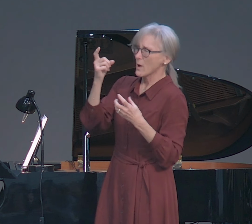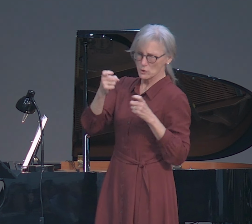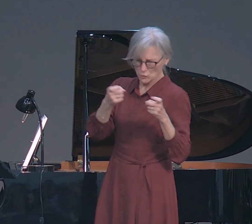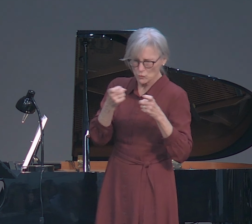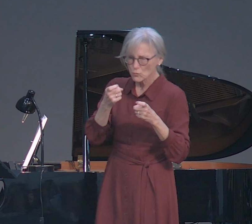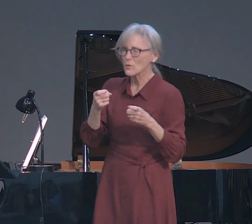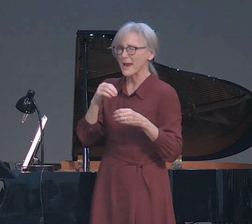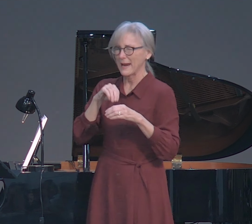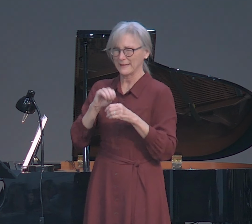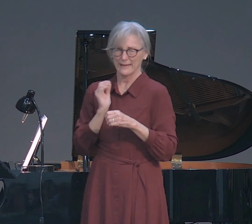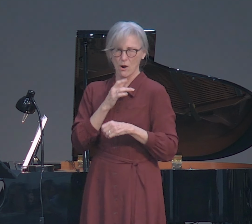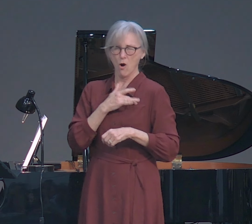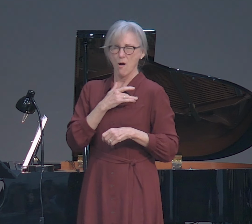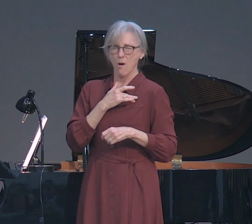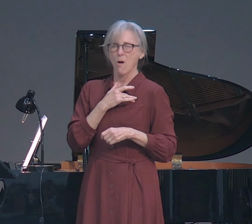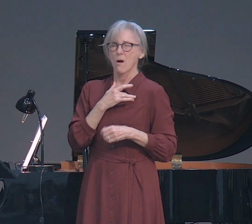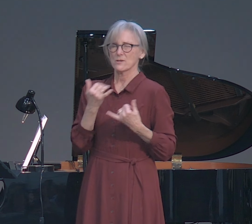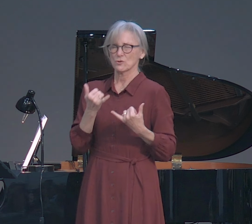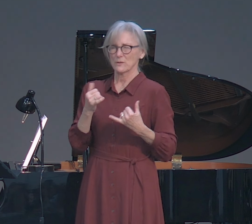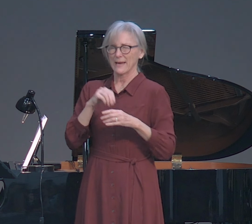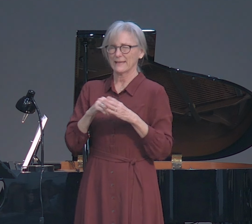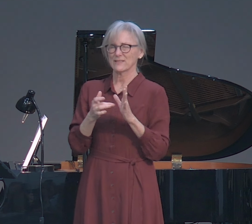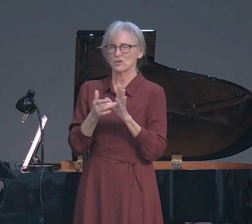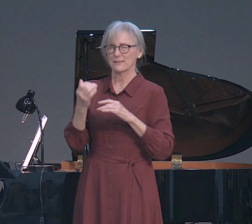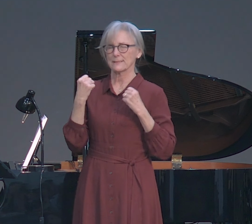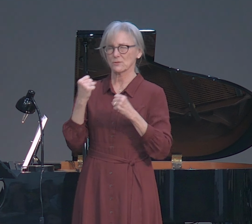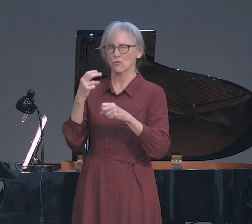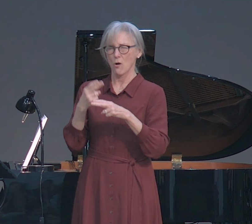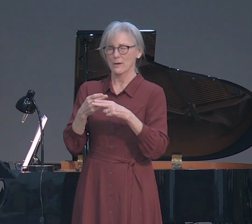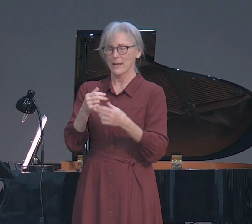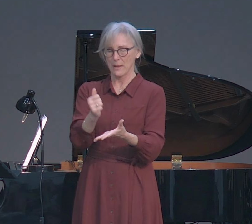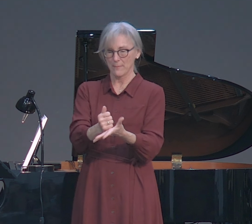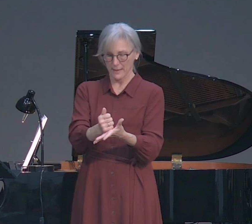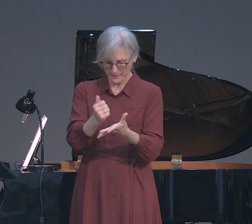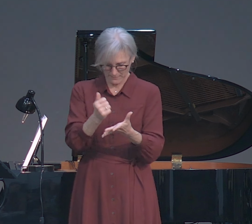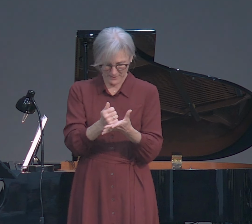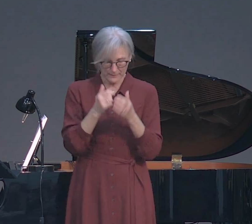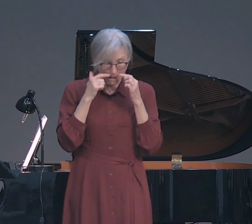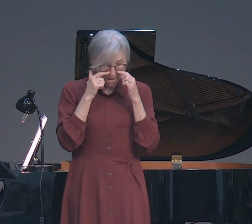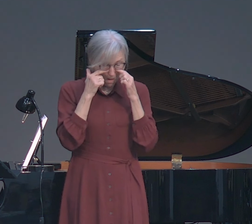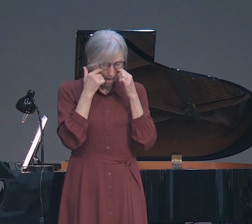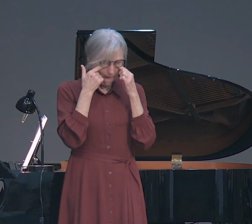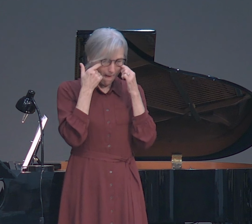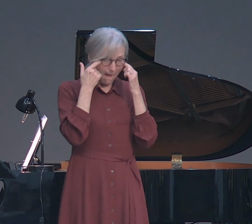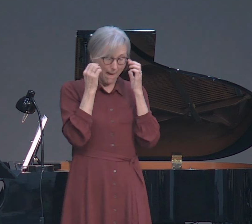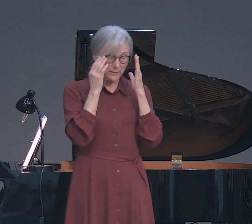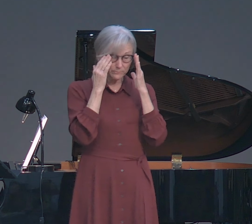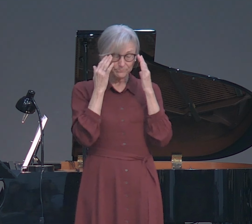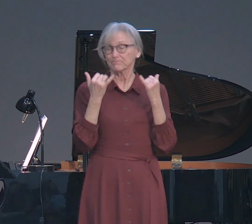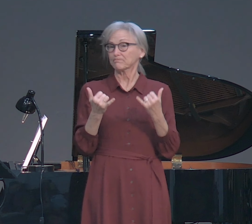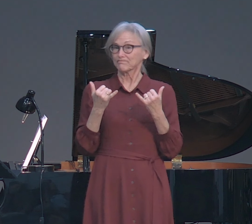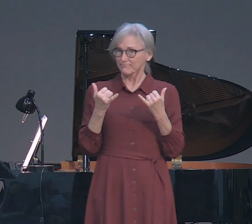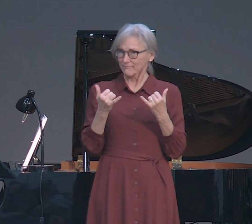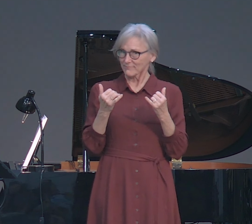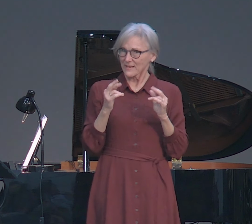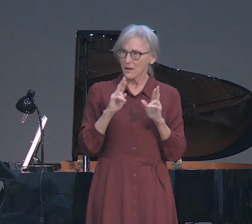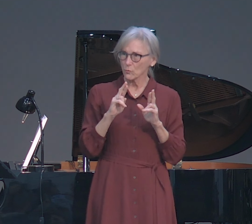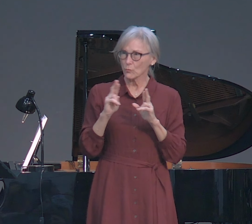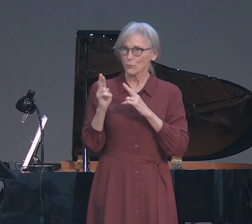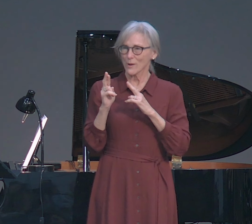In Jesus' strong name, we pray. Amen. Amen. Well, as we prepare to take part in the